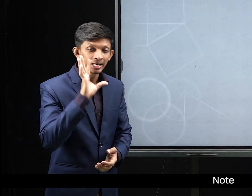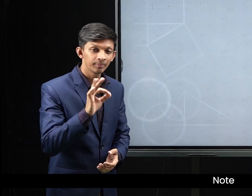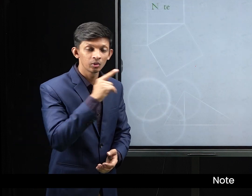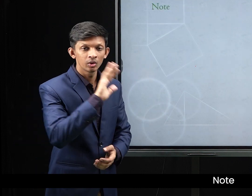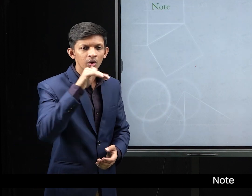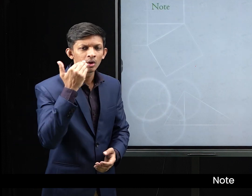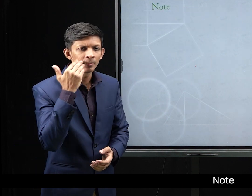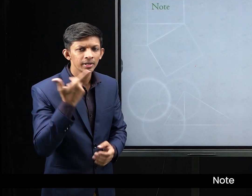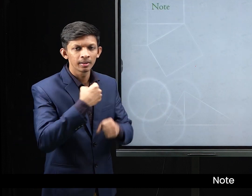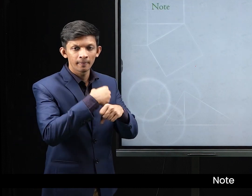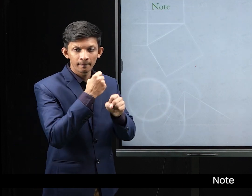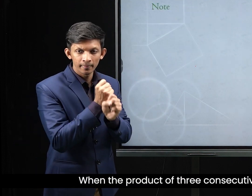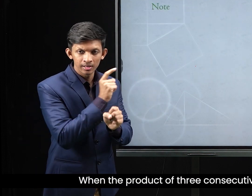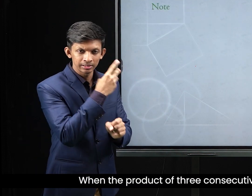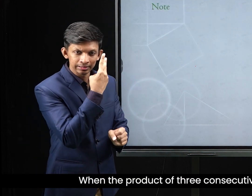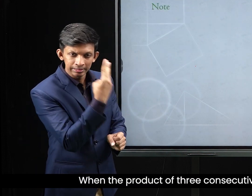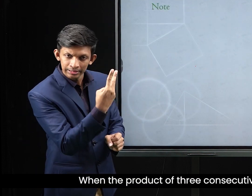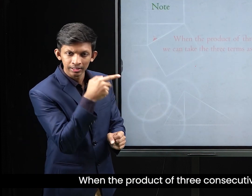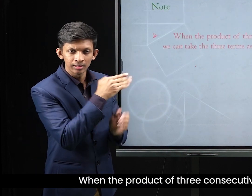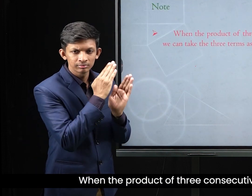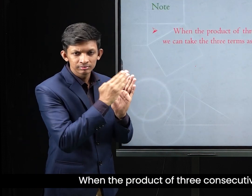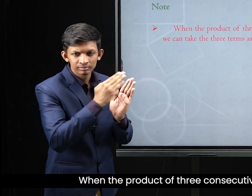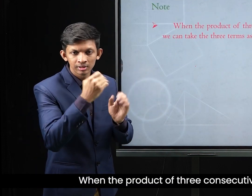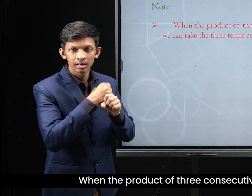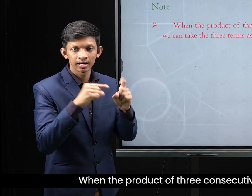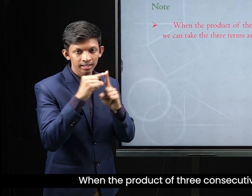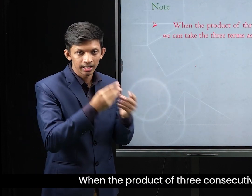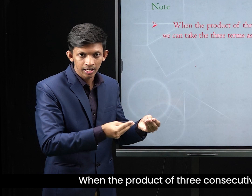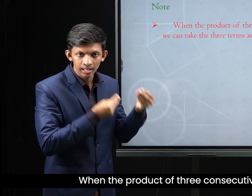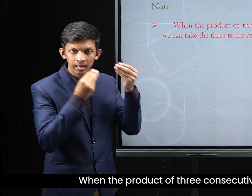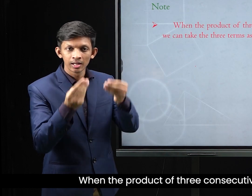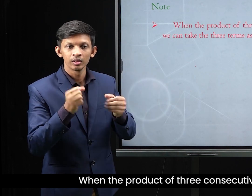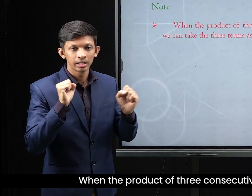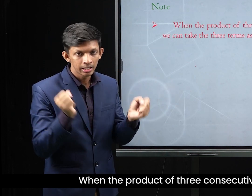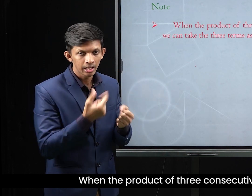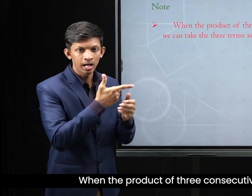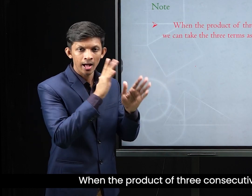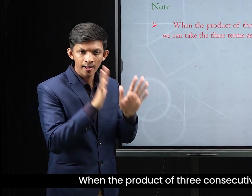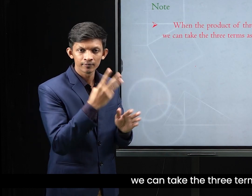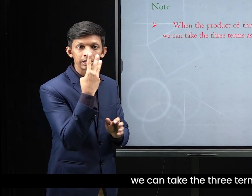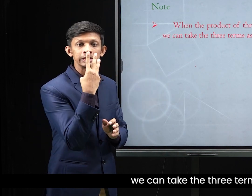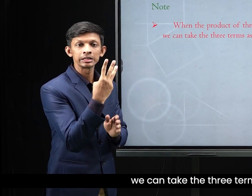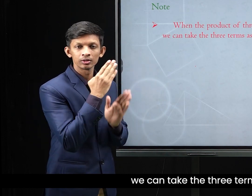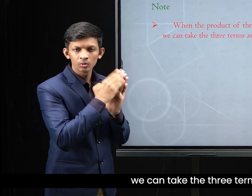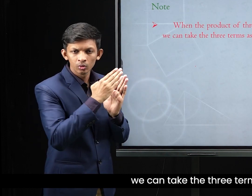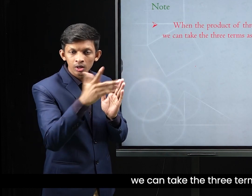Note: when the product of three consecutive terms of a geometric progression is given, we can take the three terms